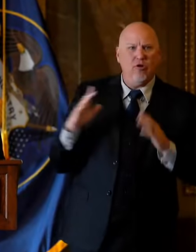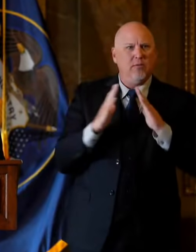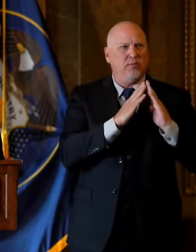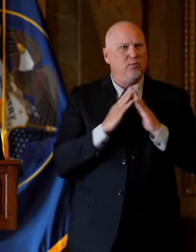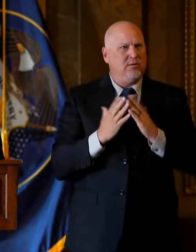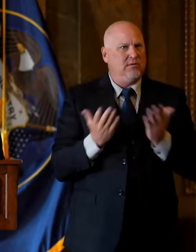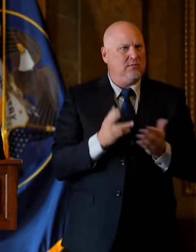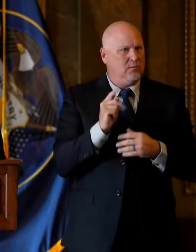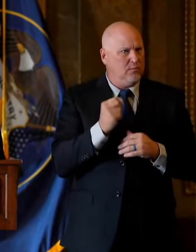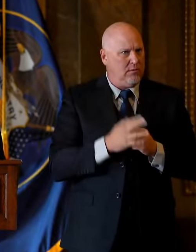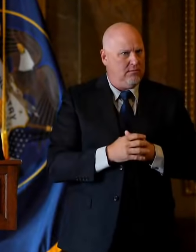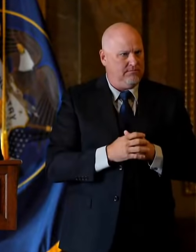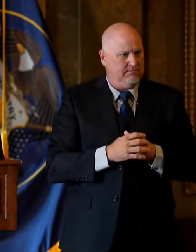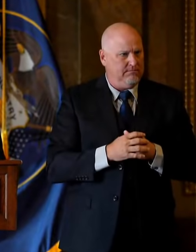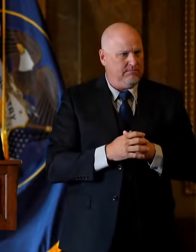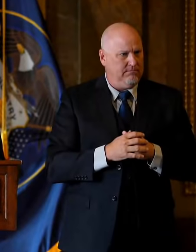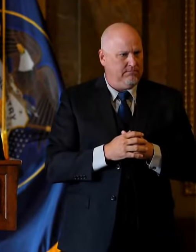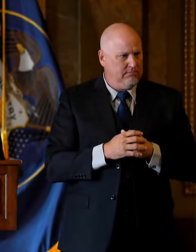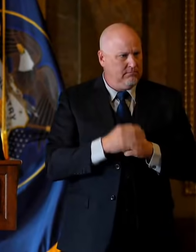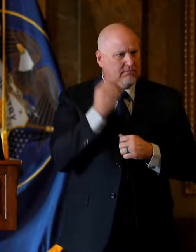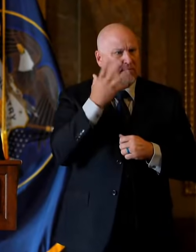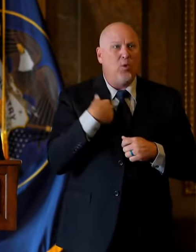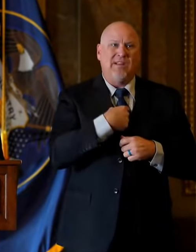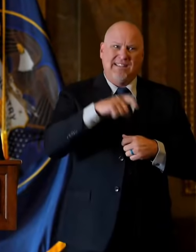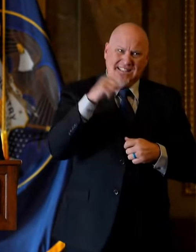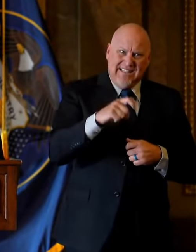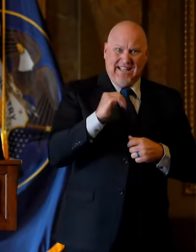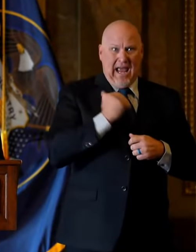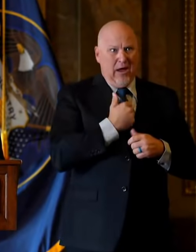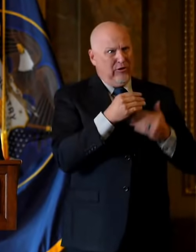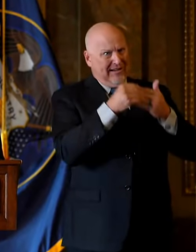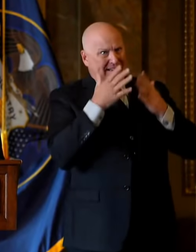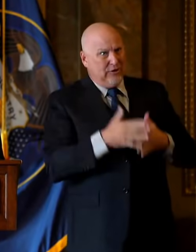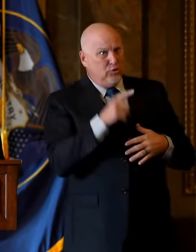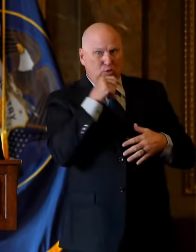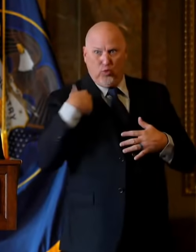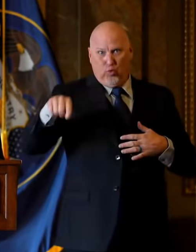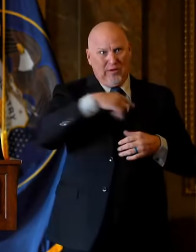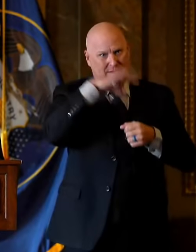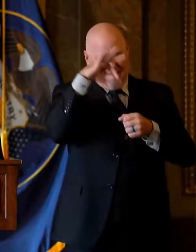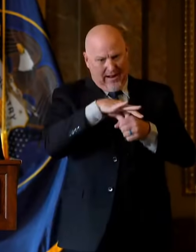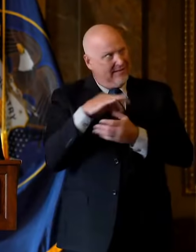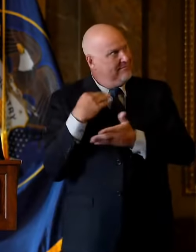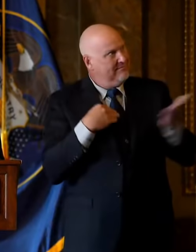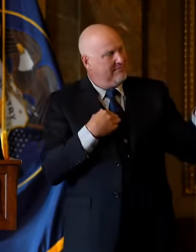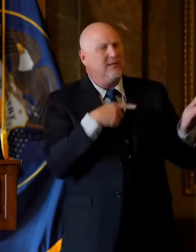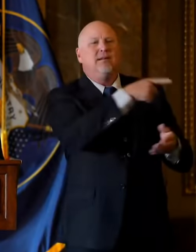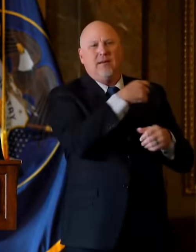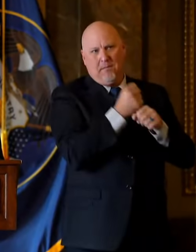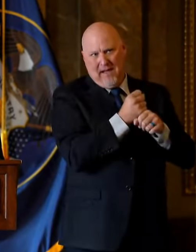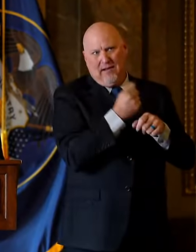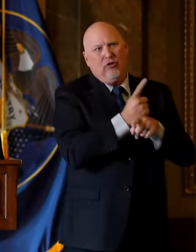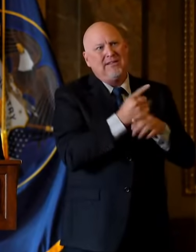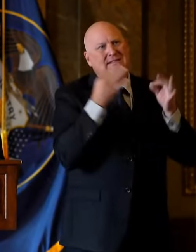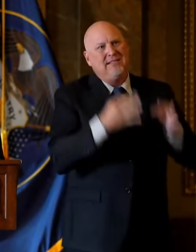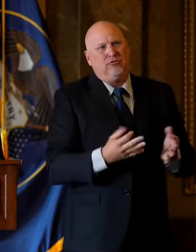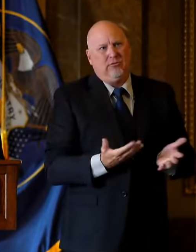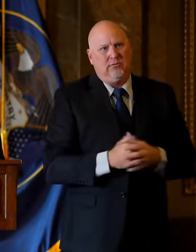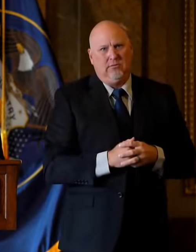understand what is happening on the ground and in schools and in their